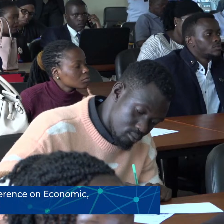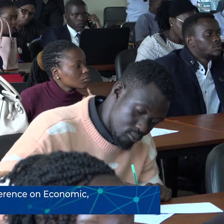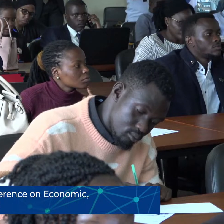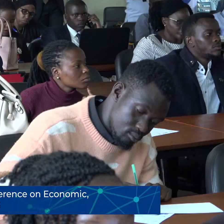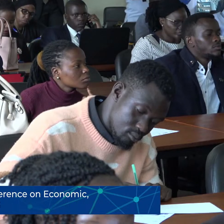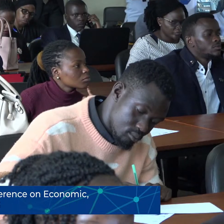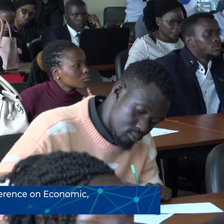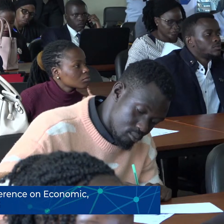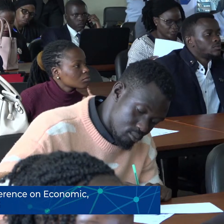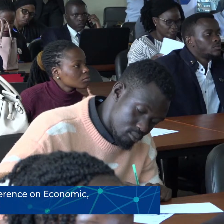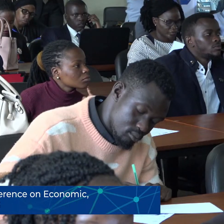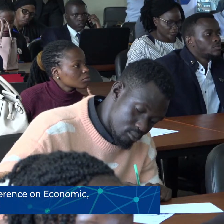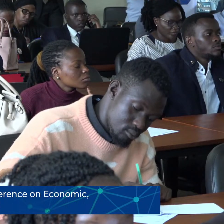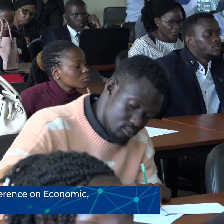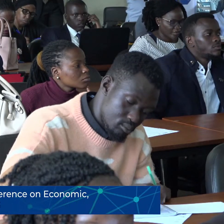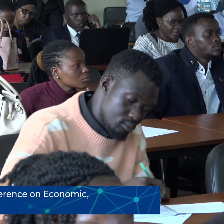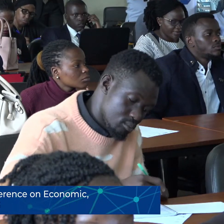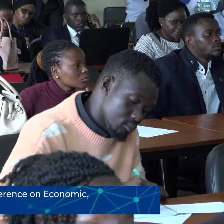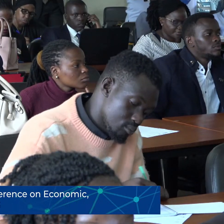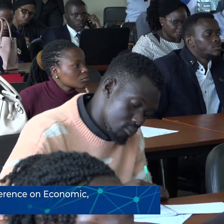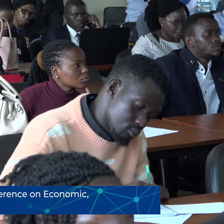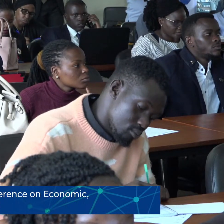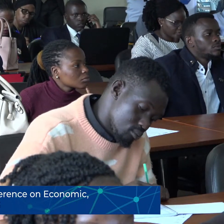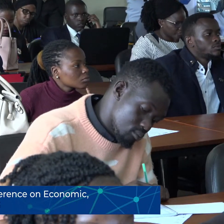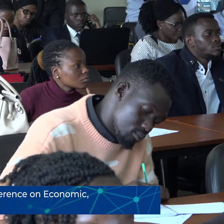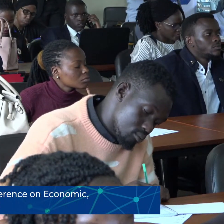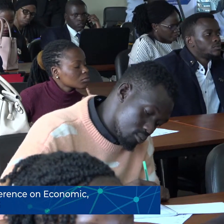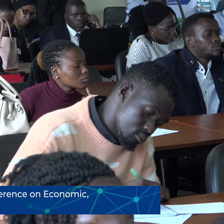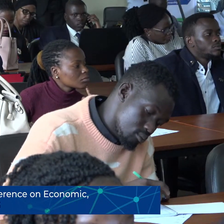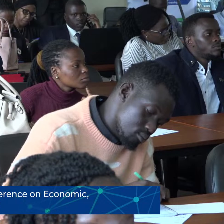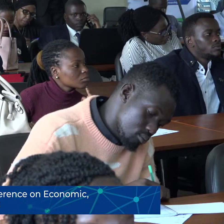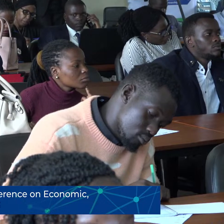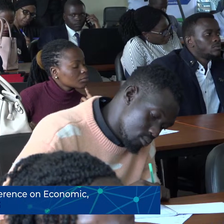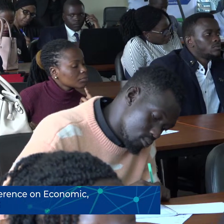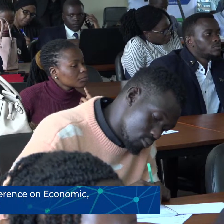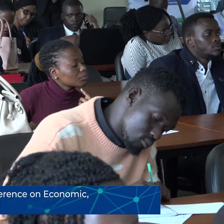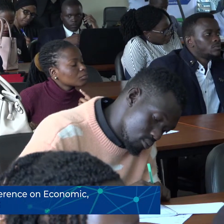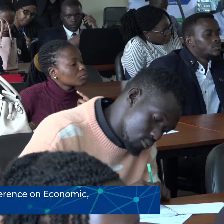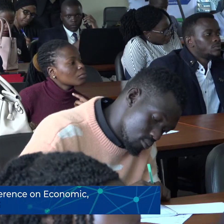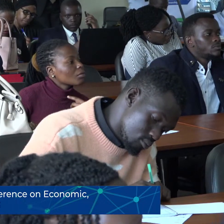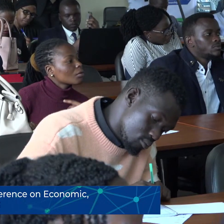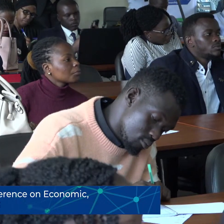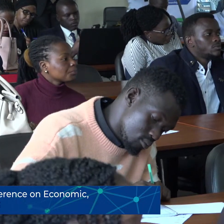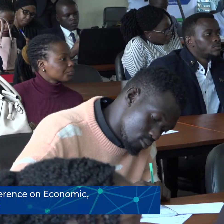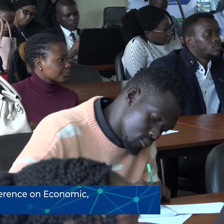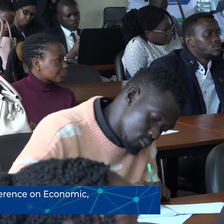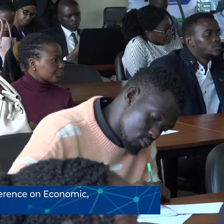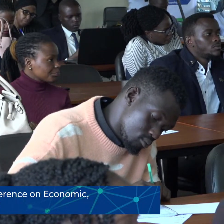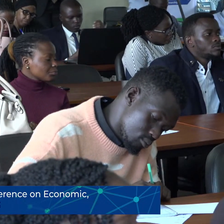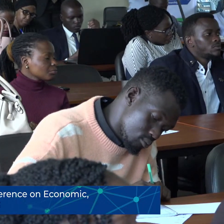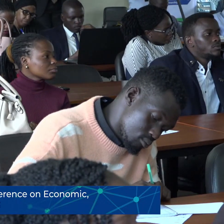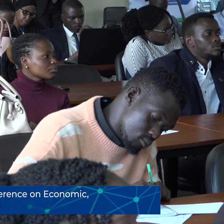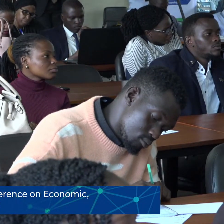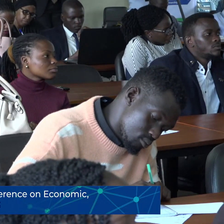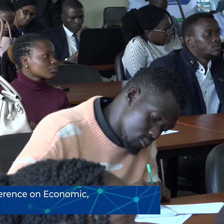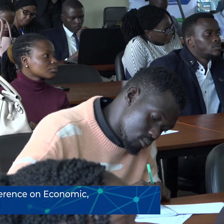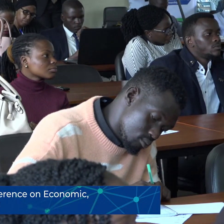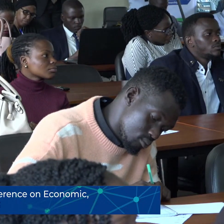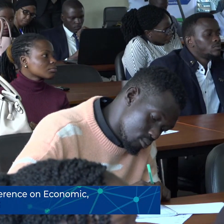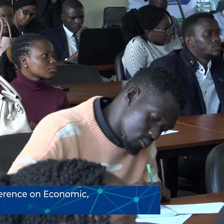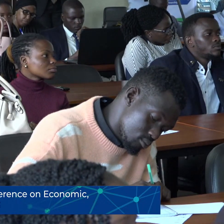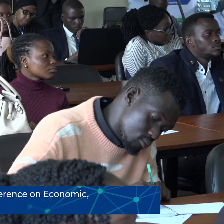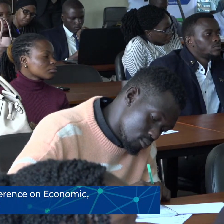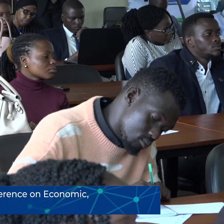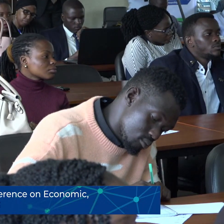concerned in the context of our National Development Plan 3? How has the state performed on